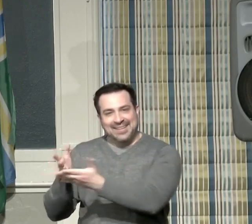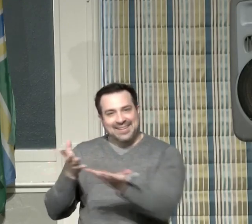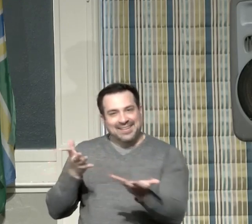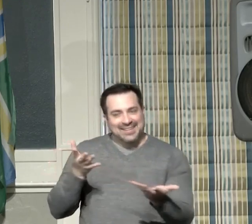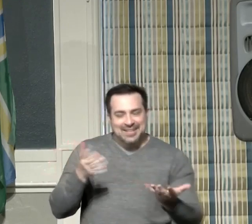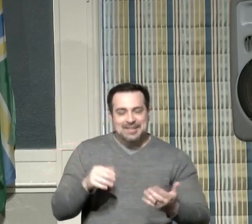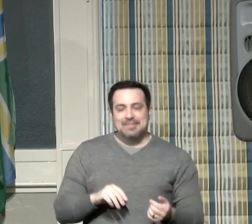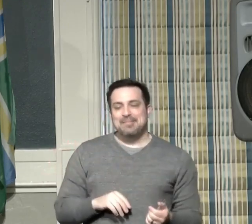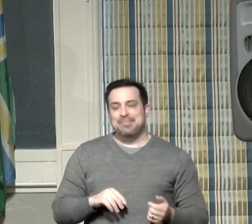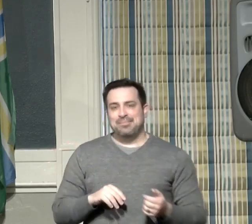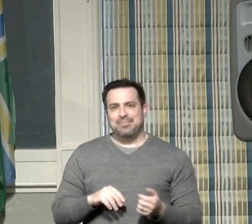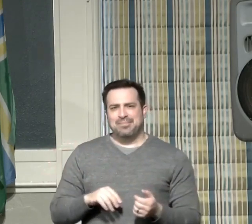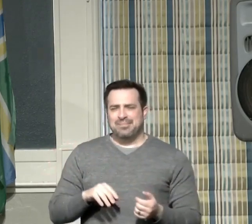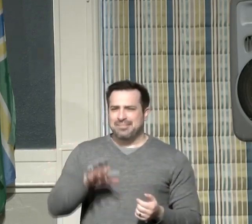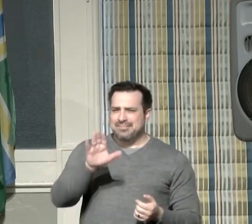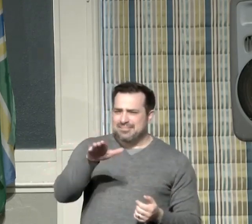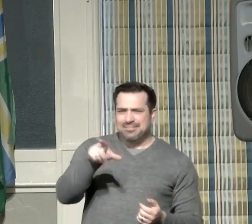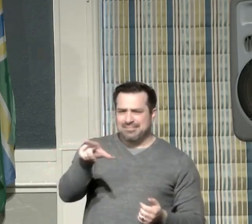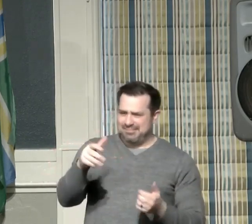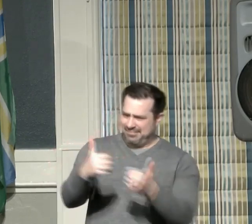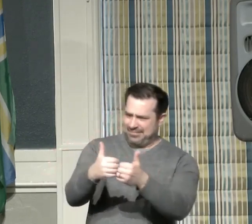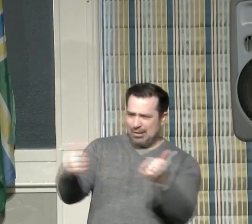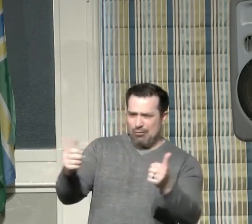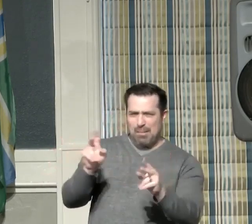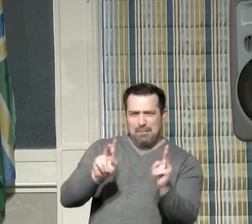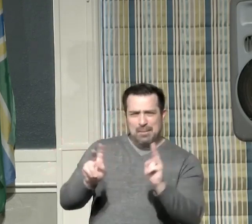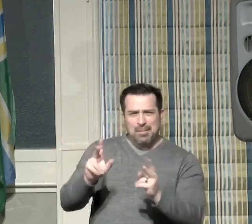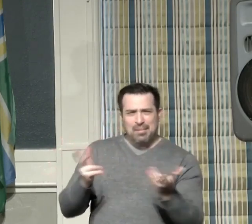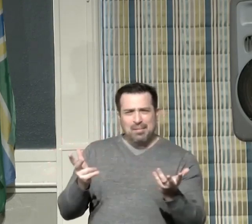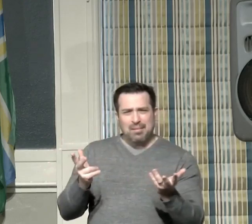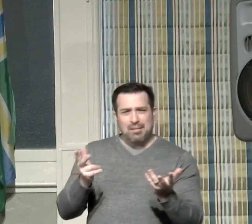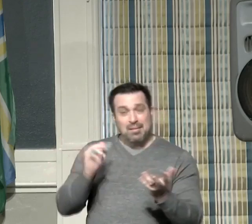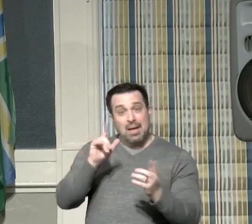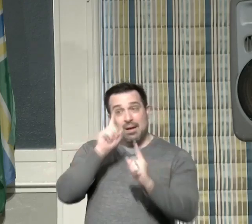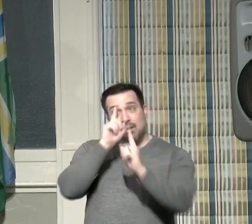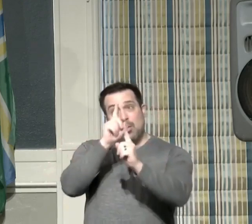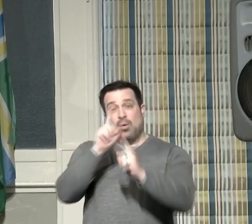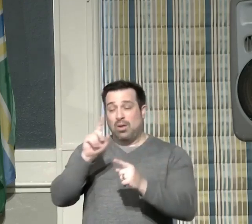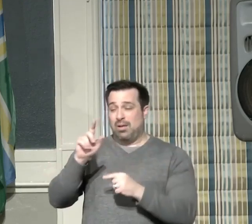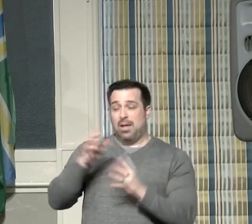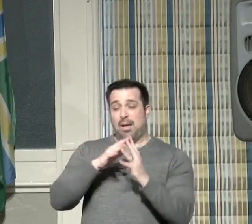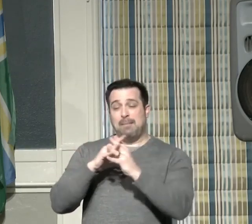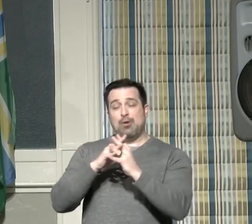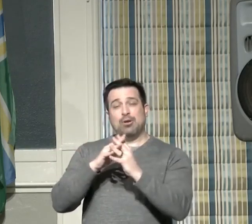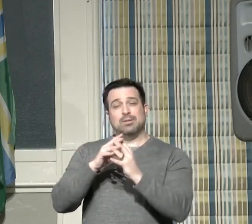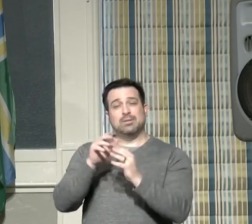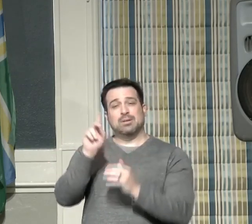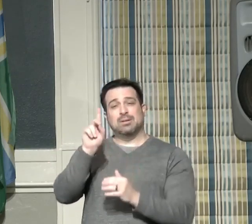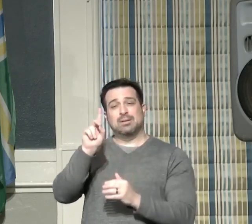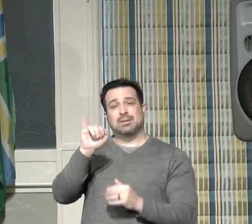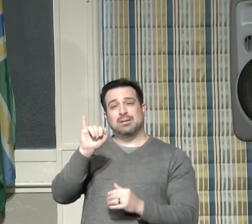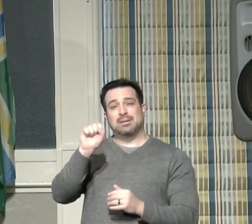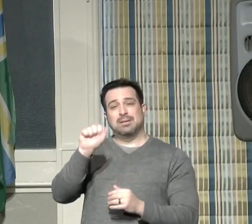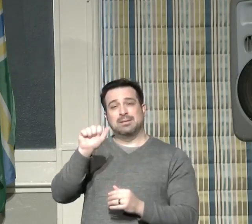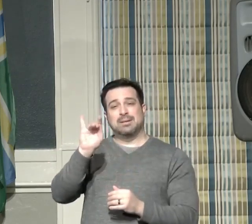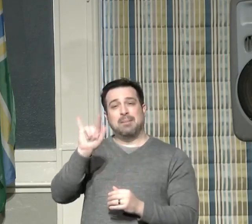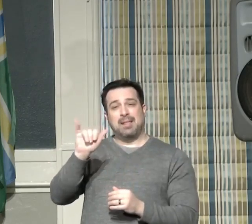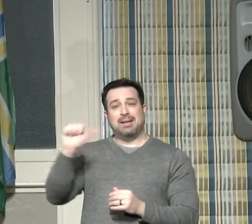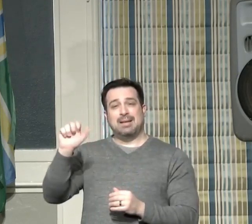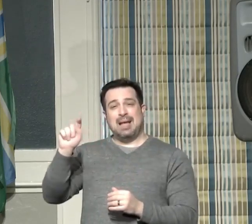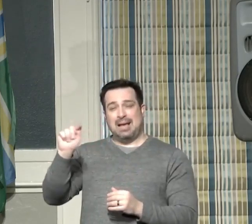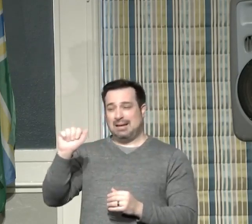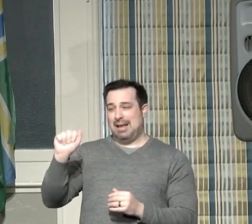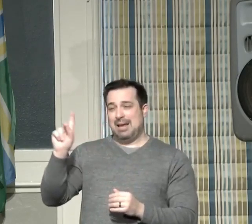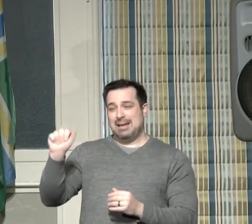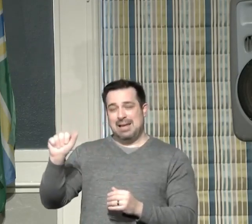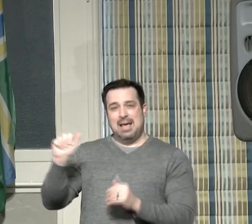saying, you know, you're segregating people. The whole idea behind the Americans with Disabilities Act, passed in 1990, for you